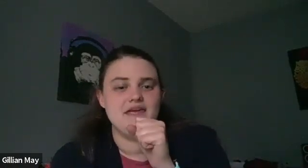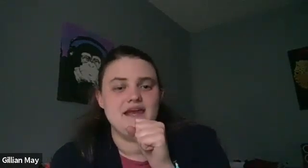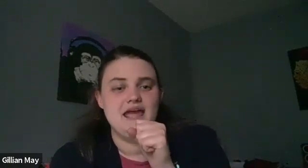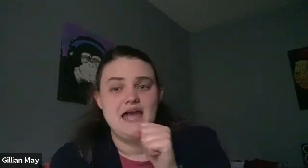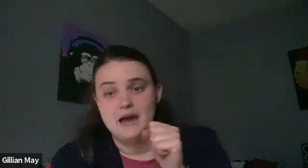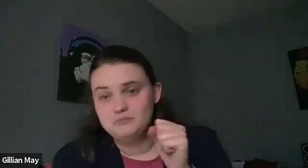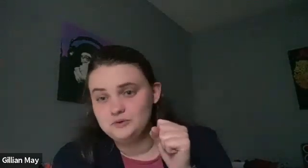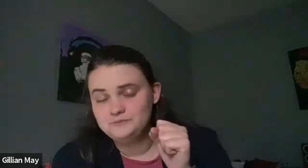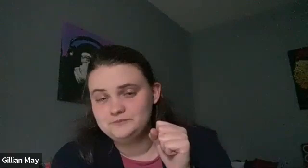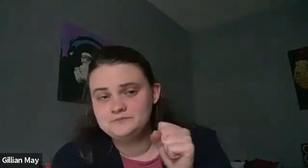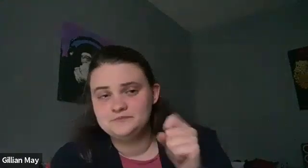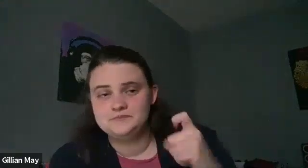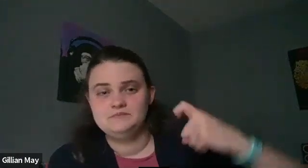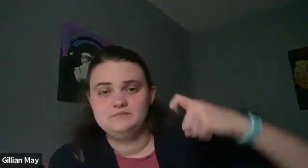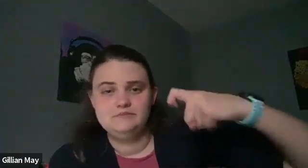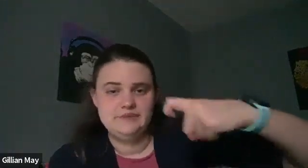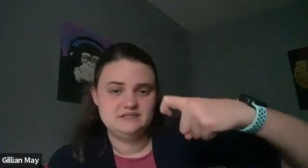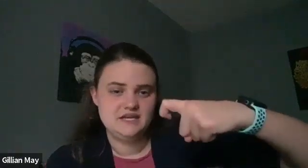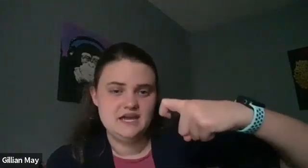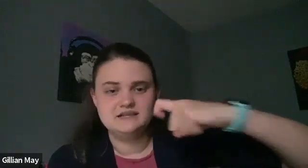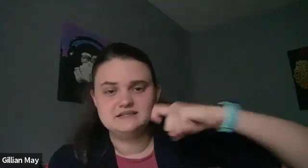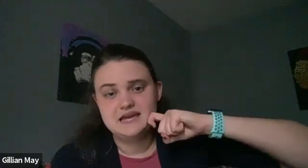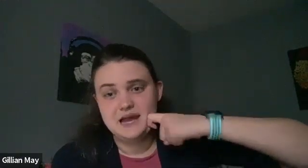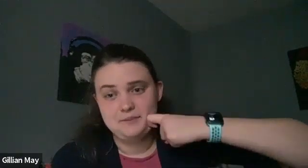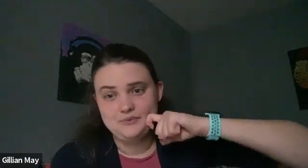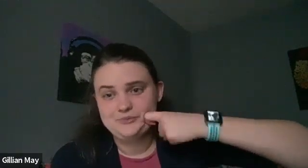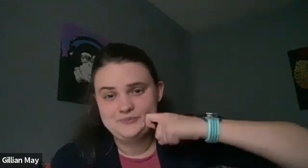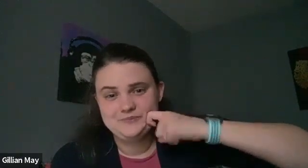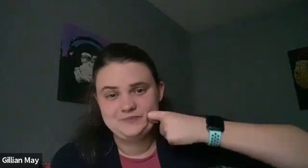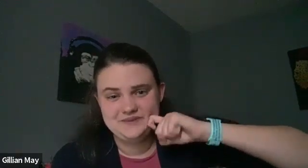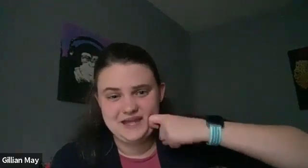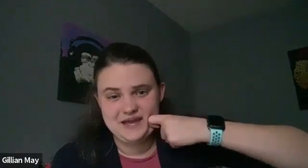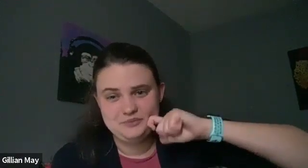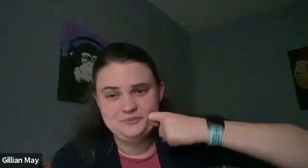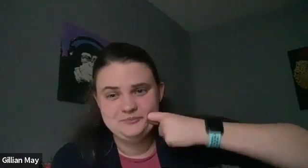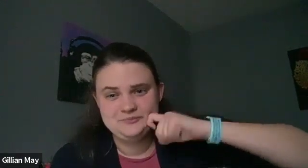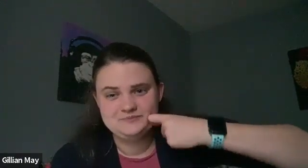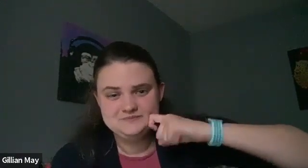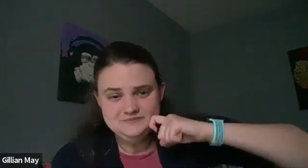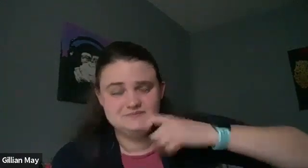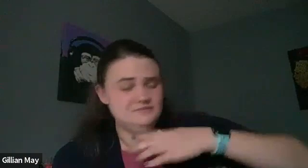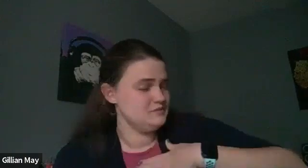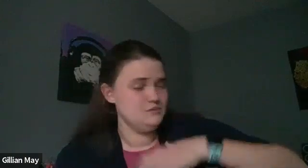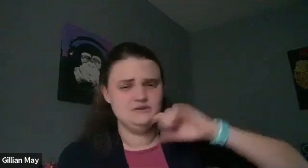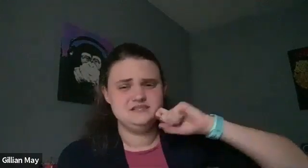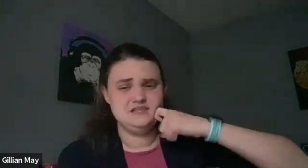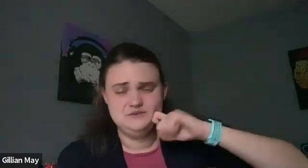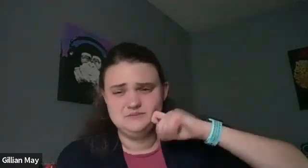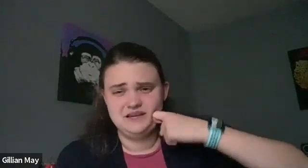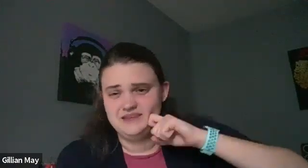Then apple, bent X, apple, apple. Oh, excuse me, I got the